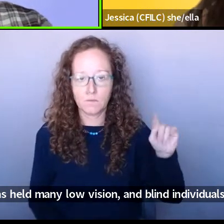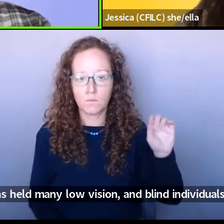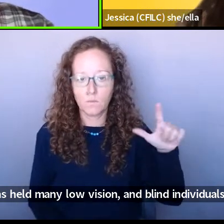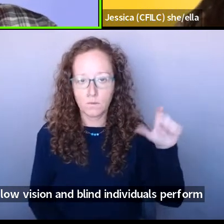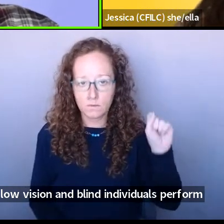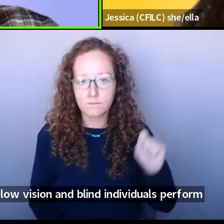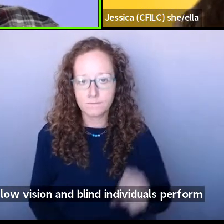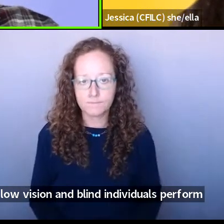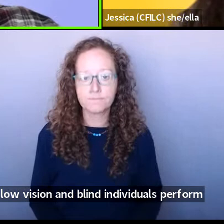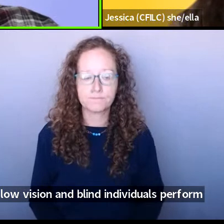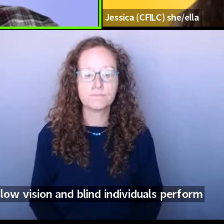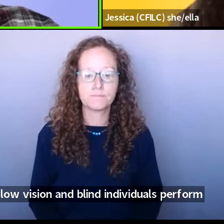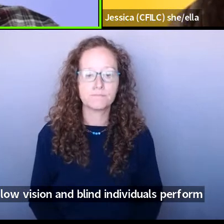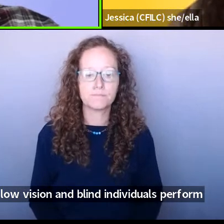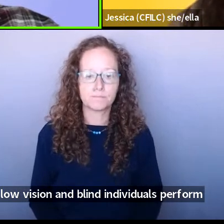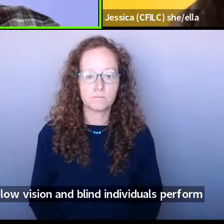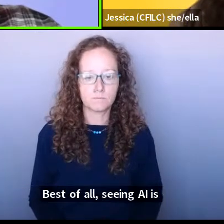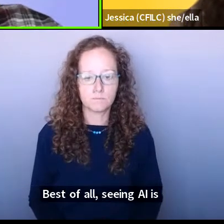left-hand corner.